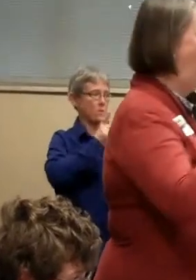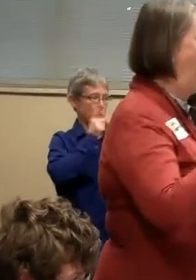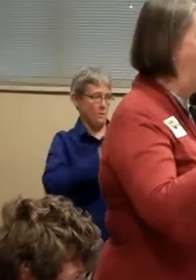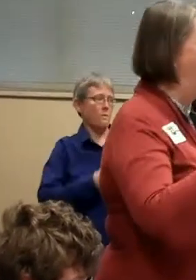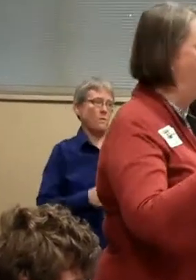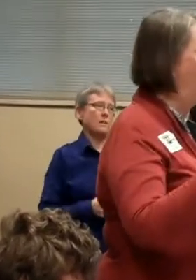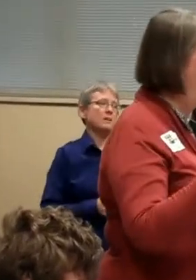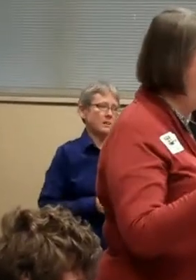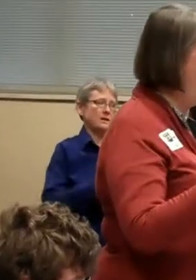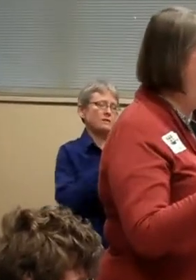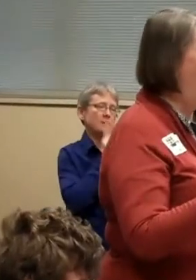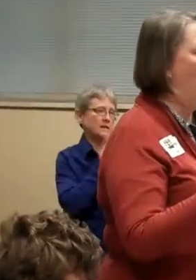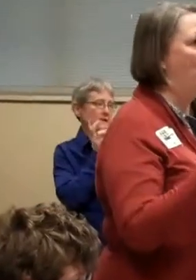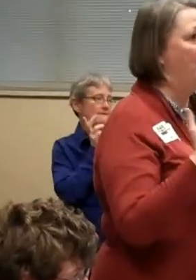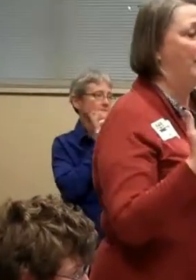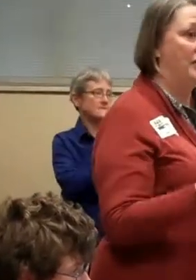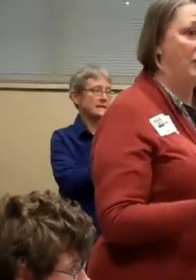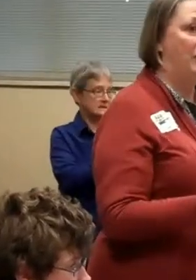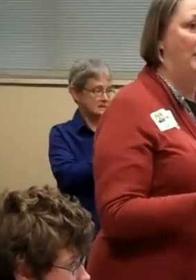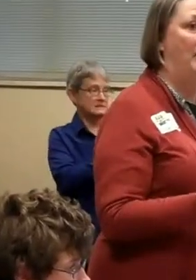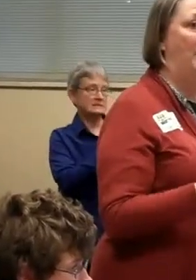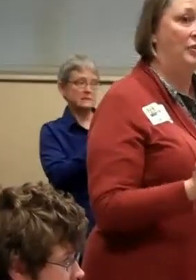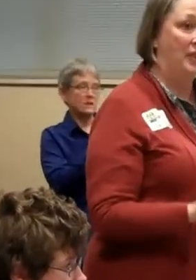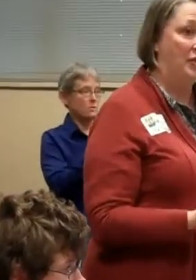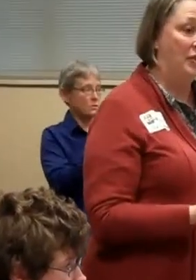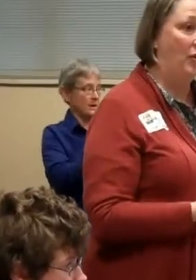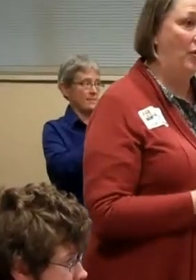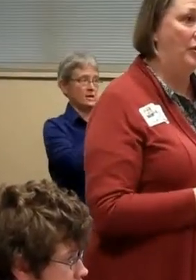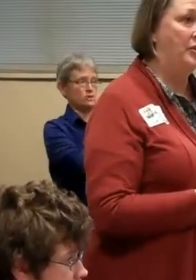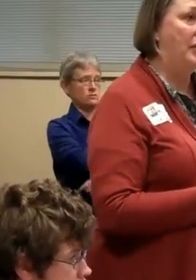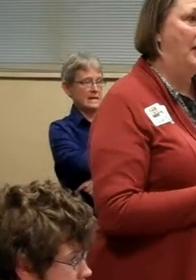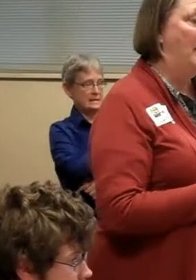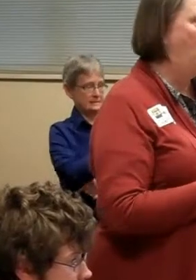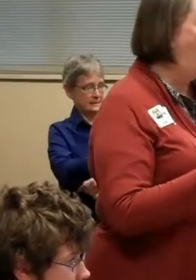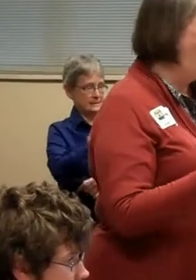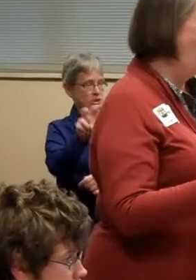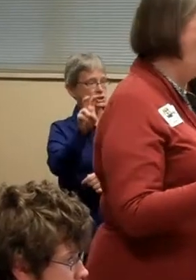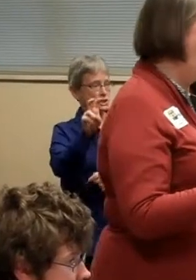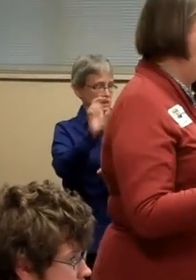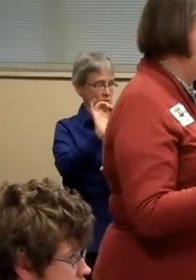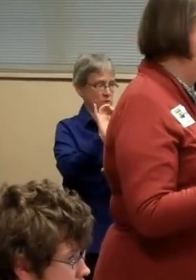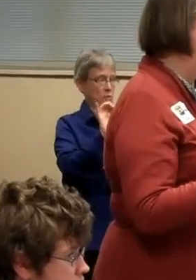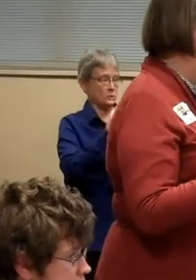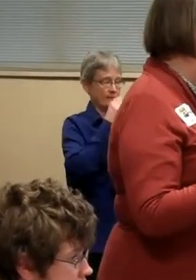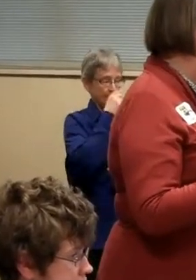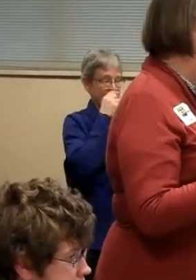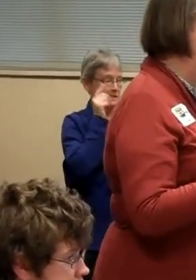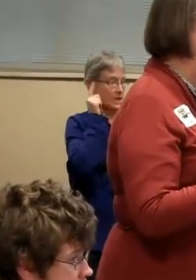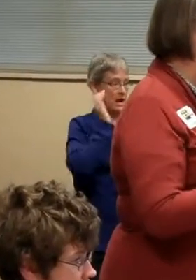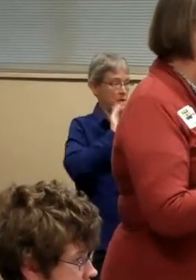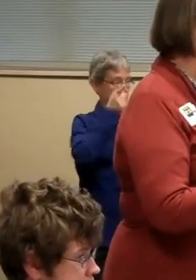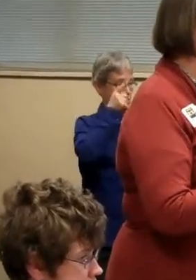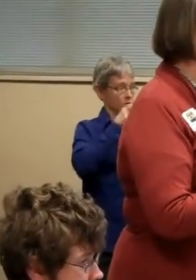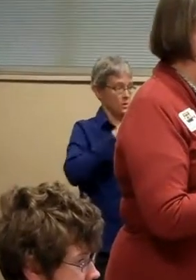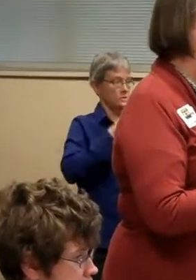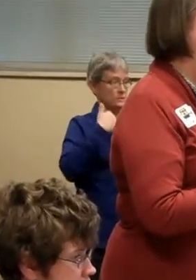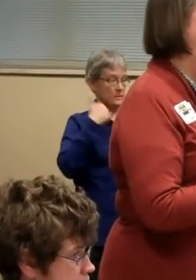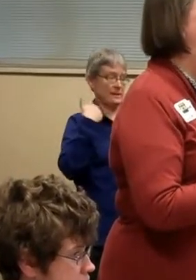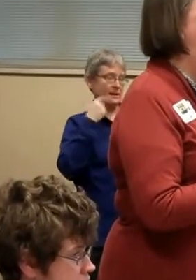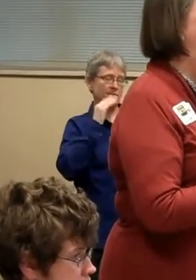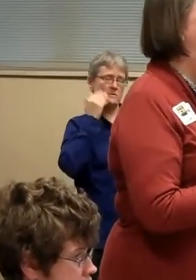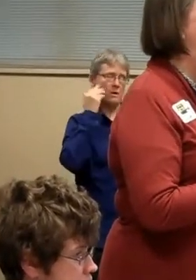doing. That fits very well with transition and the transition goals that we all have for young people with